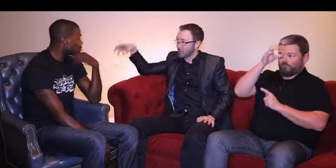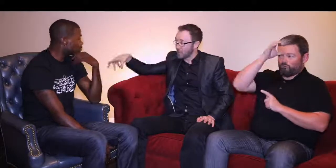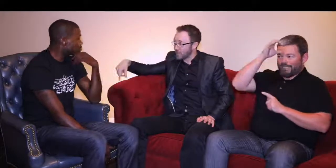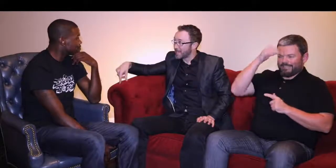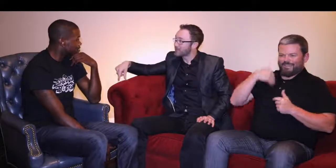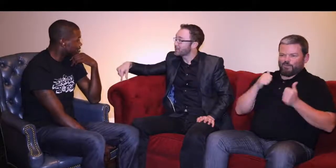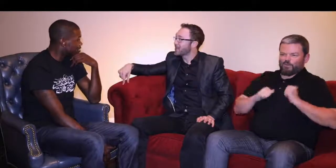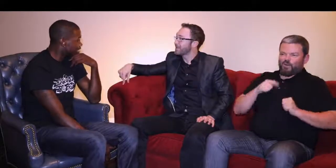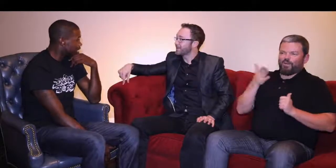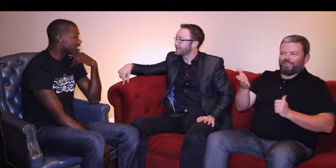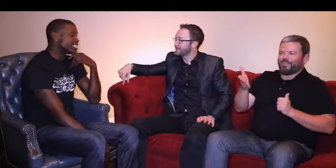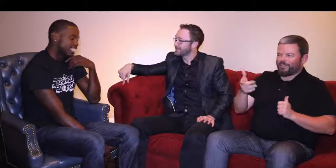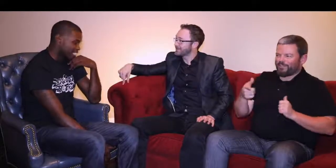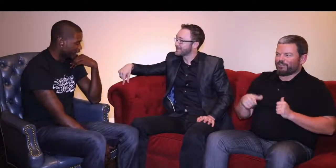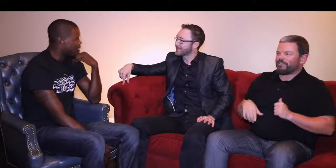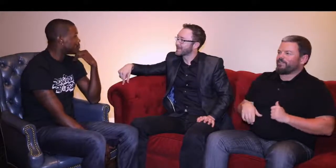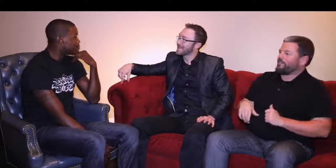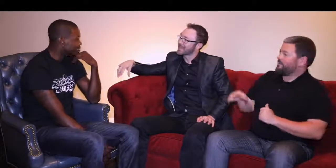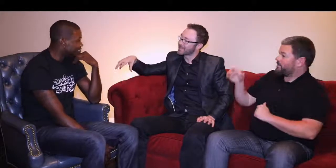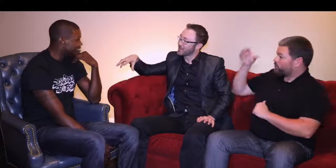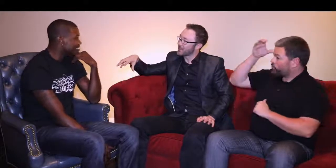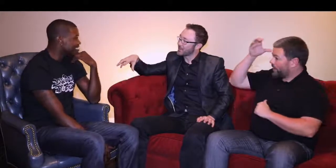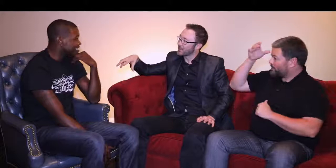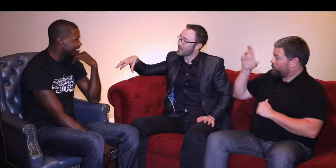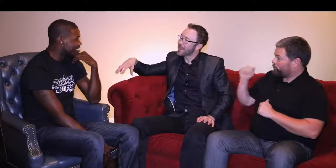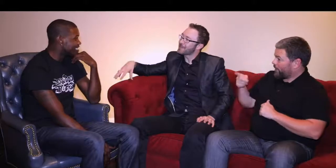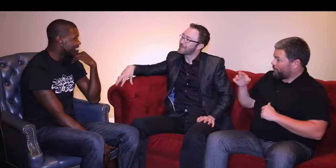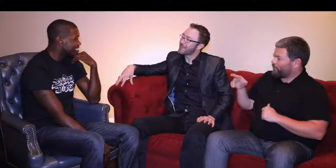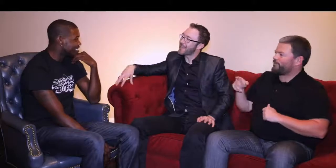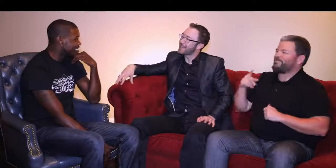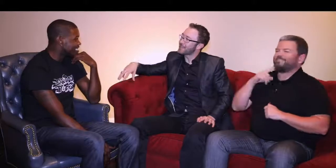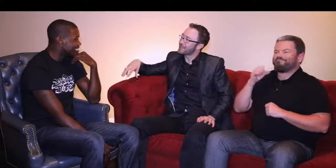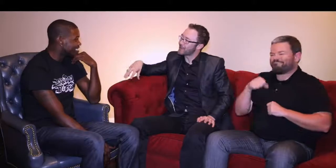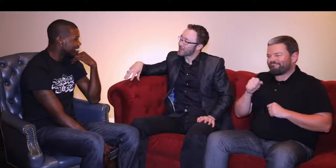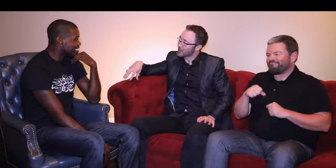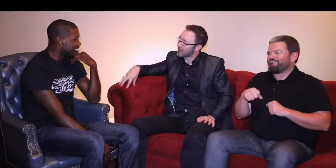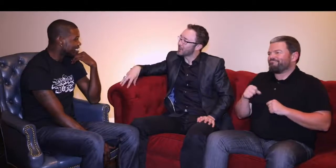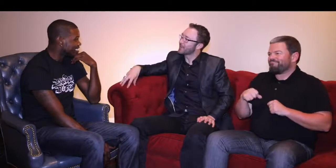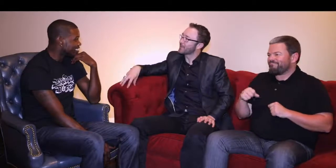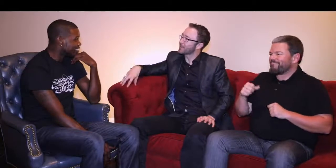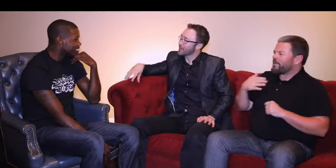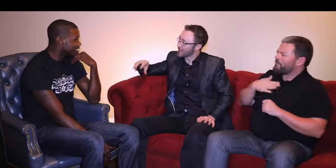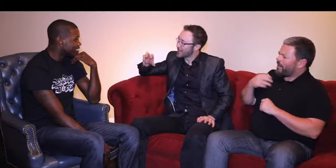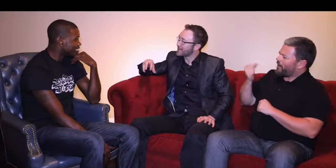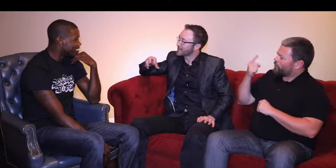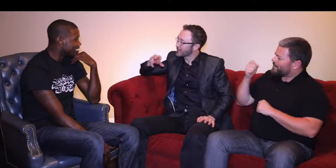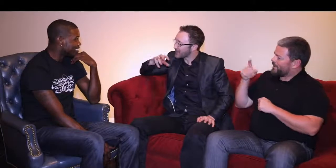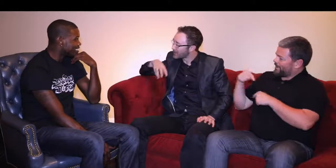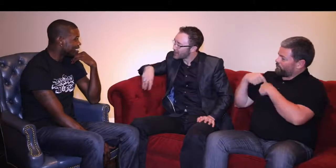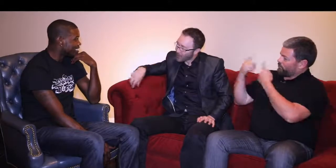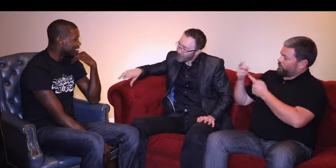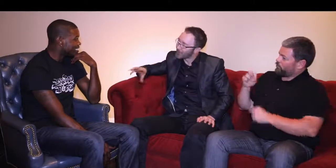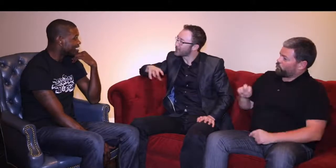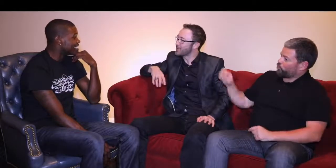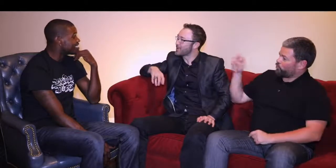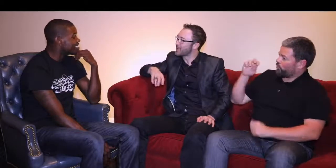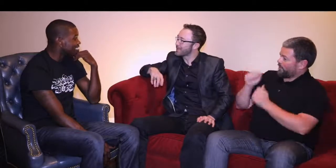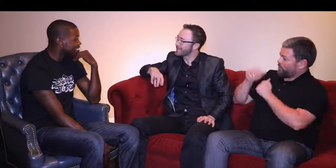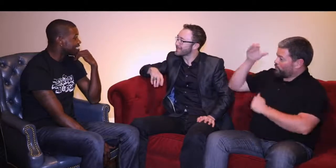Chance the Rapper. Yes, do it. So, my understanding is you've been touring with Chance the Rapper all through the U.S.